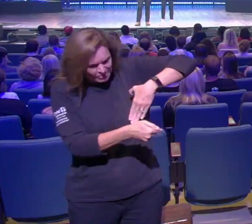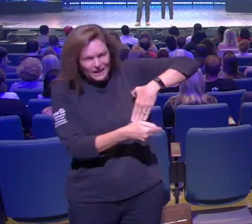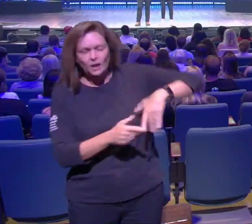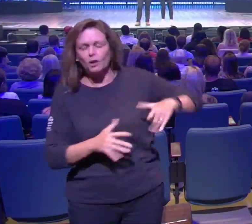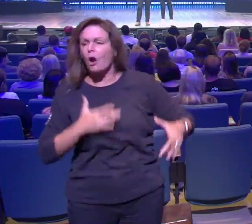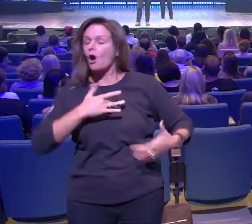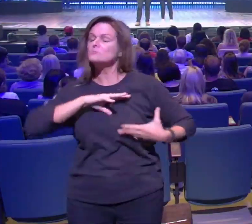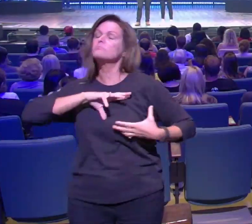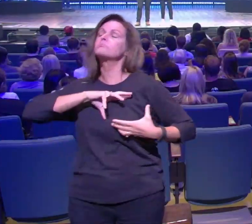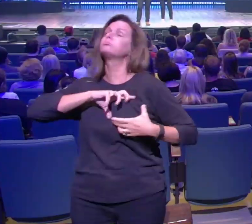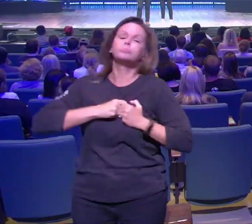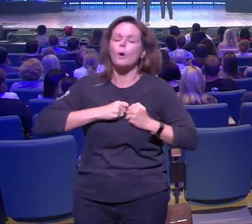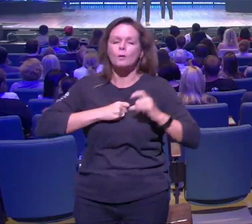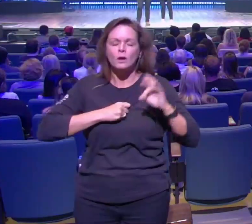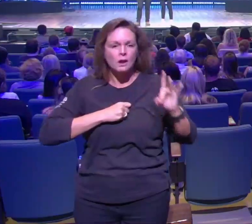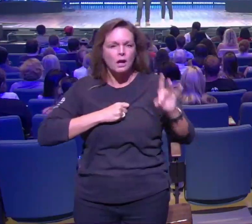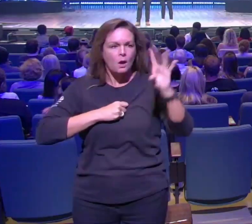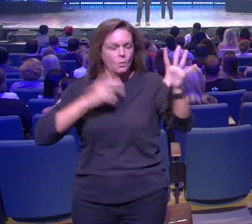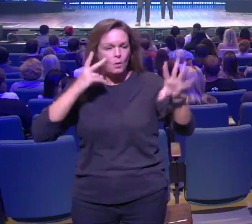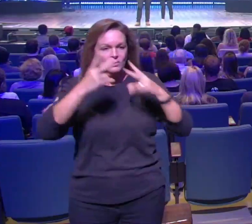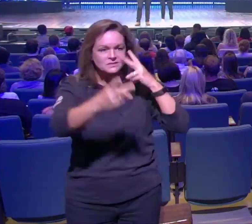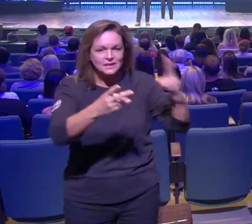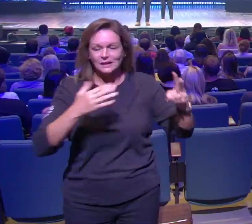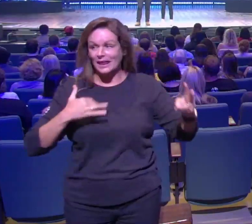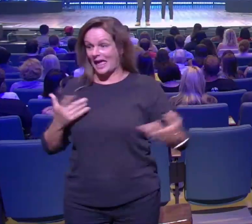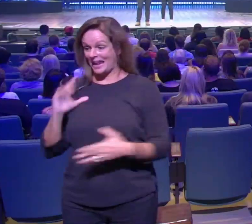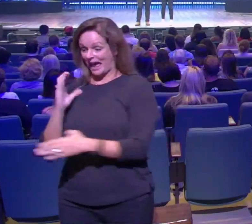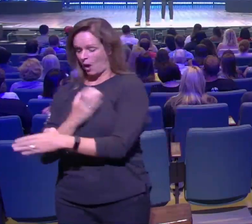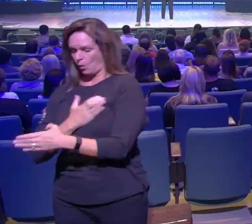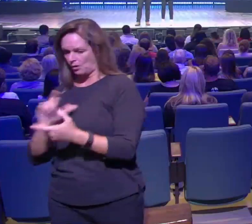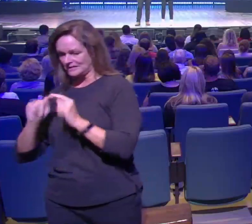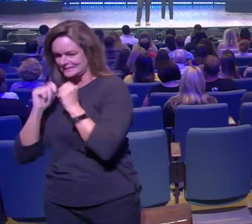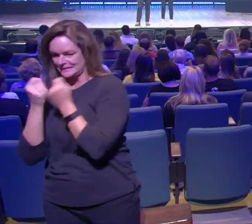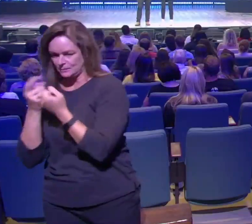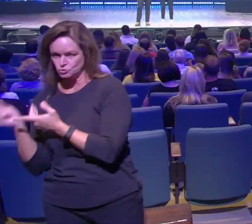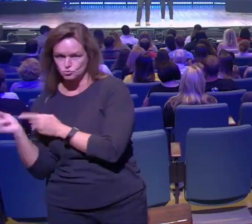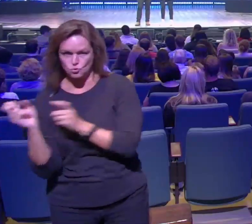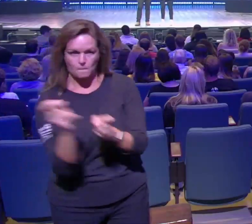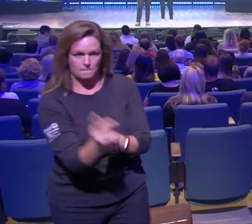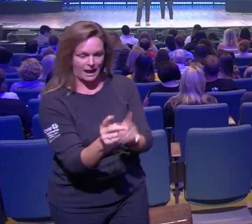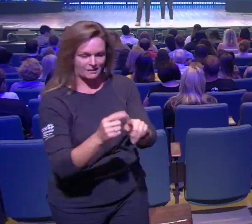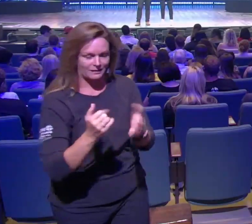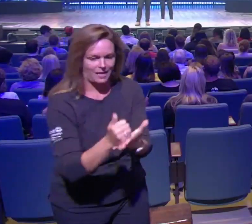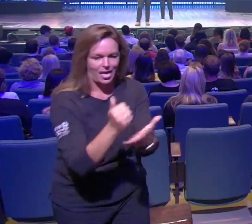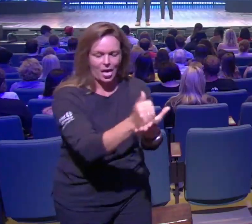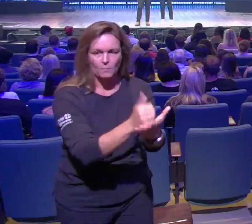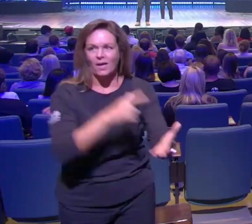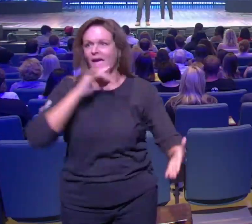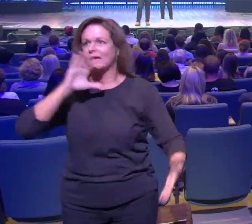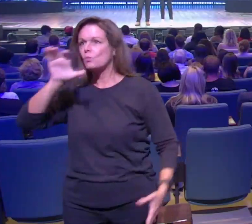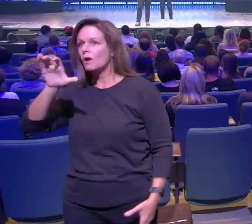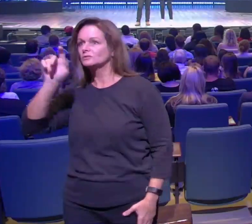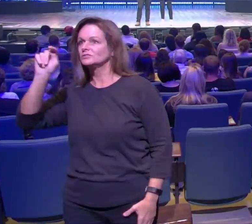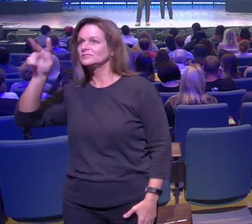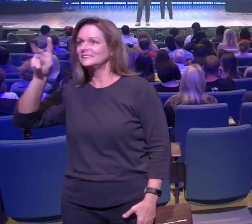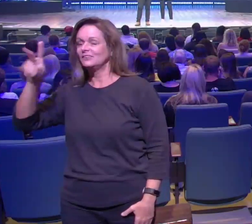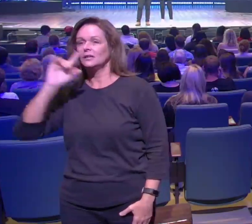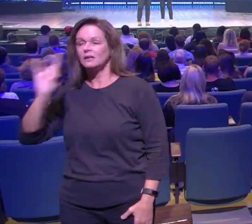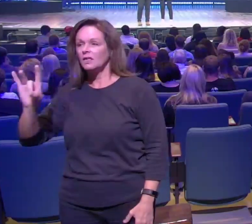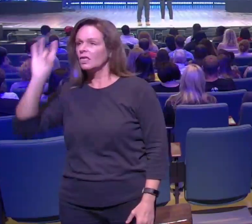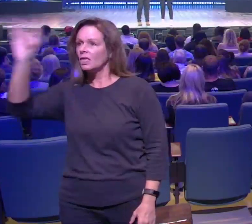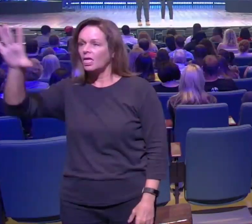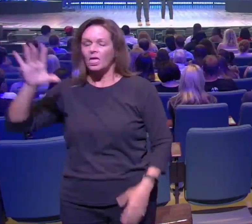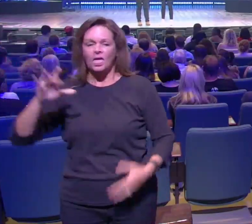for what we're seeing, both firsthand by our teams that are down there and what we're seeing on the TV. And so we just want to pray for them, pray